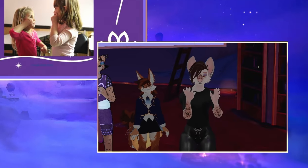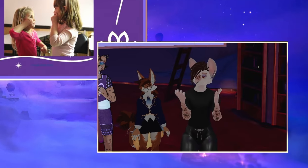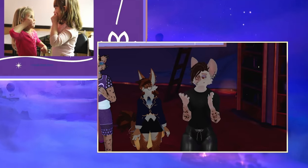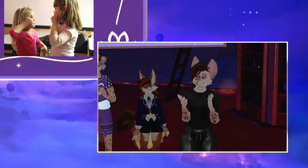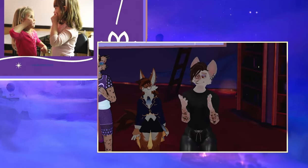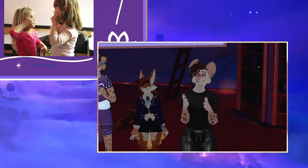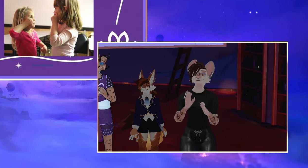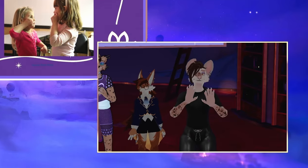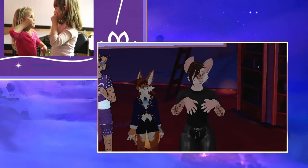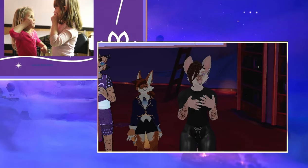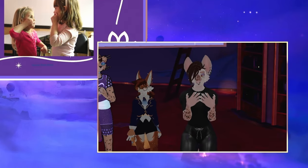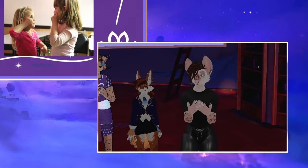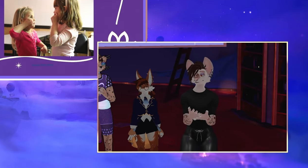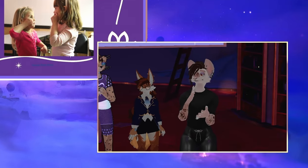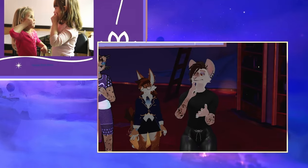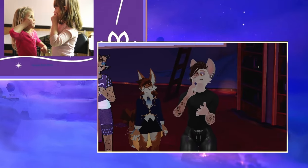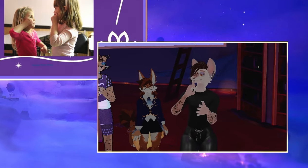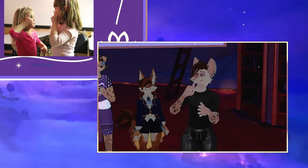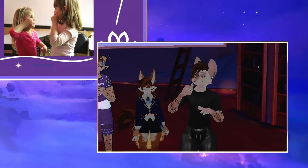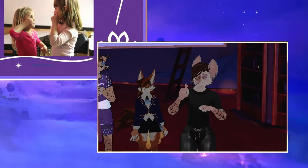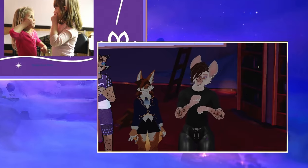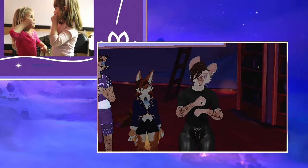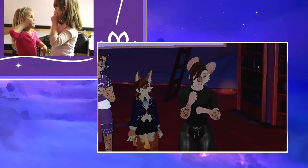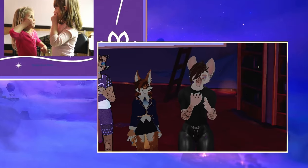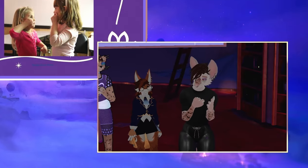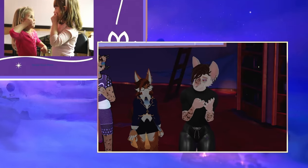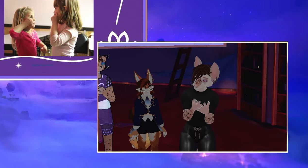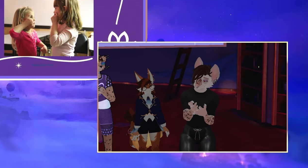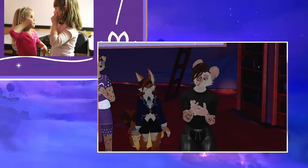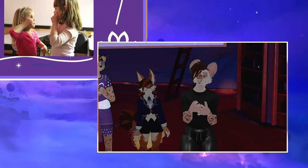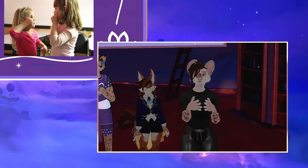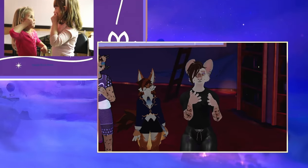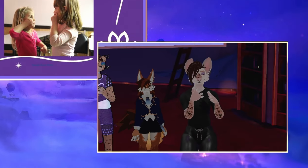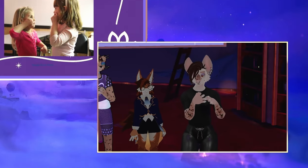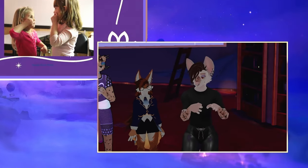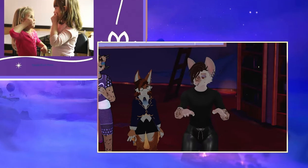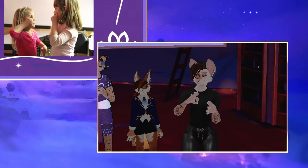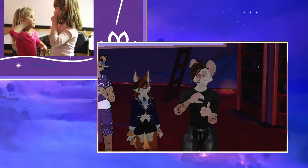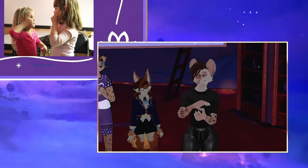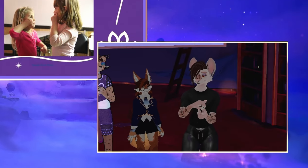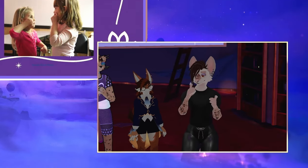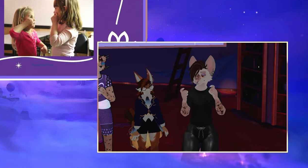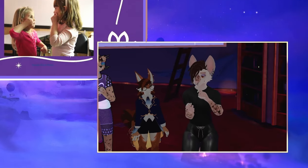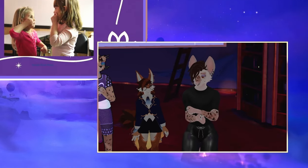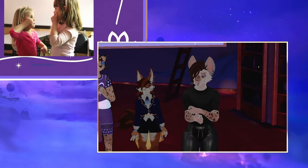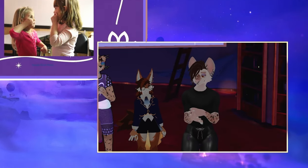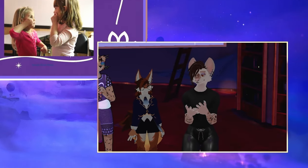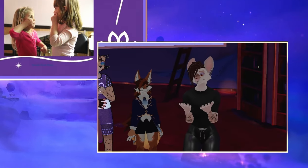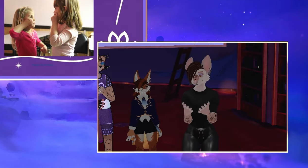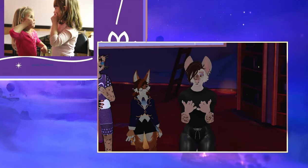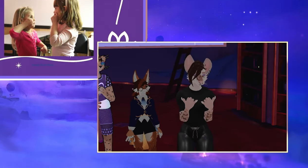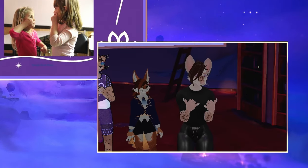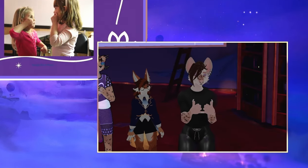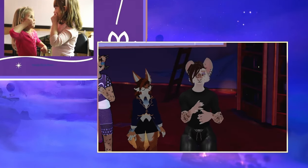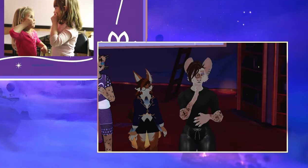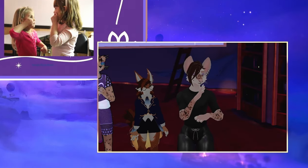of the message in the other language. For example, right now I'm currently speaking English, and Polly is over here